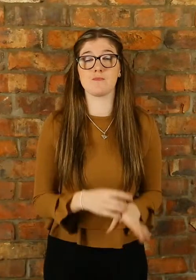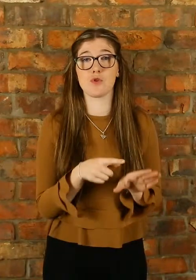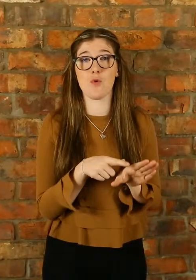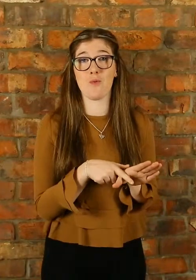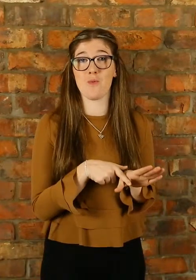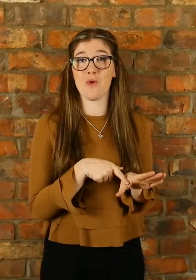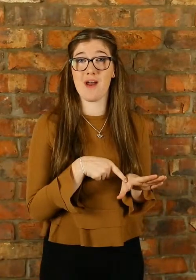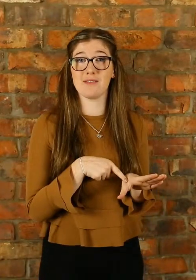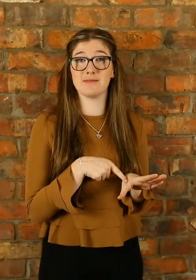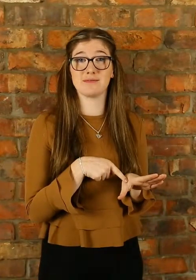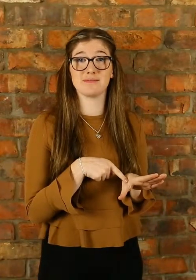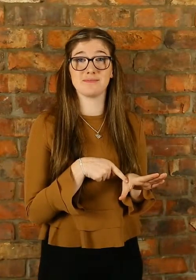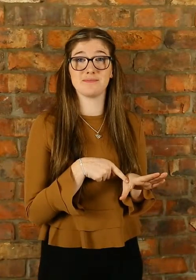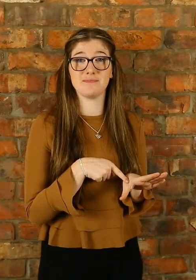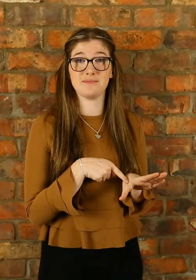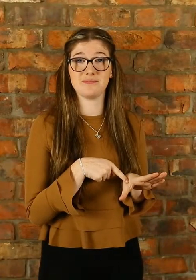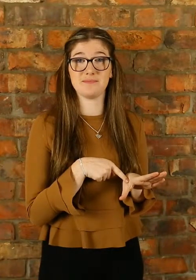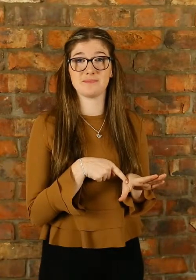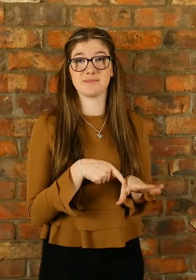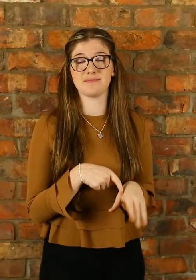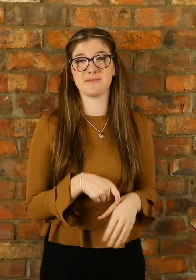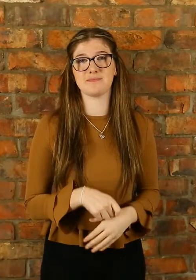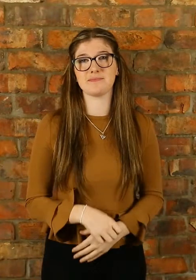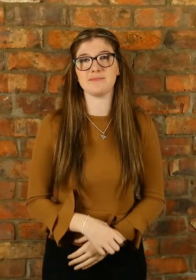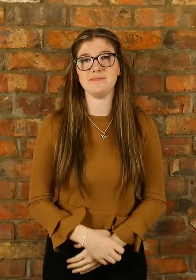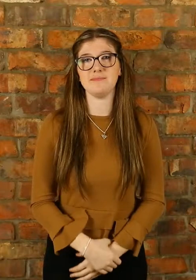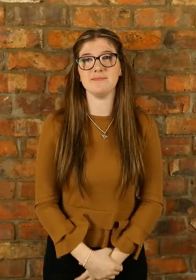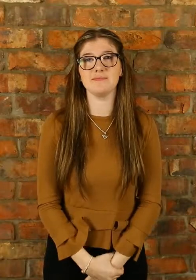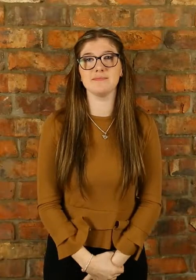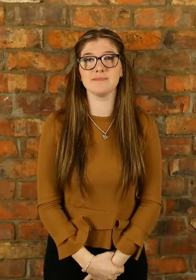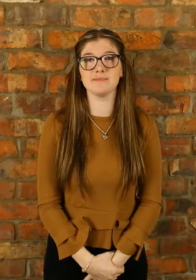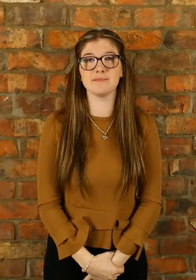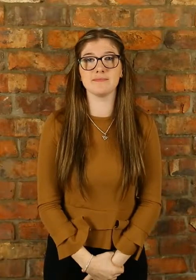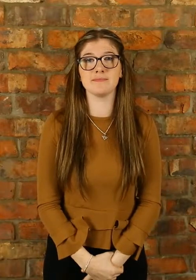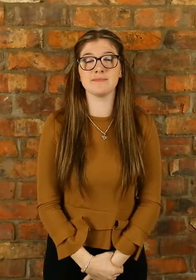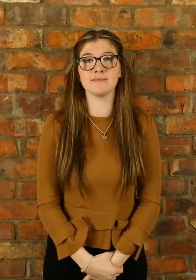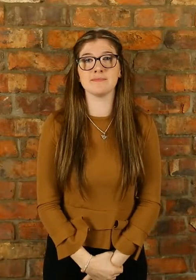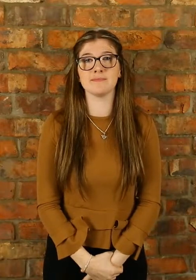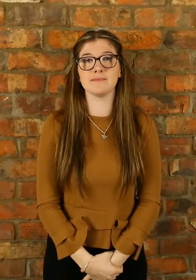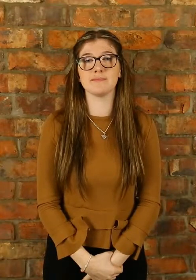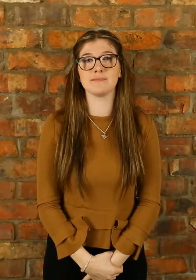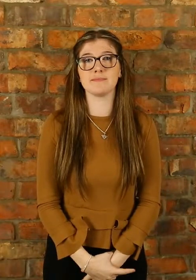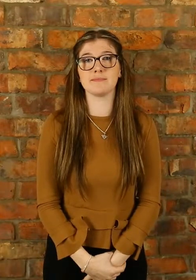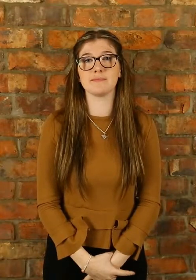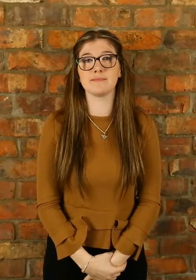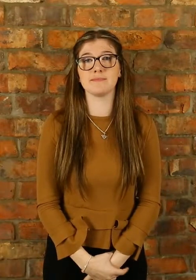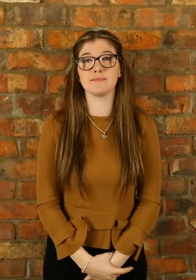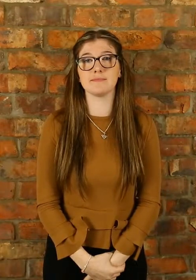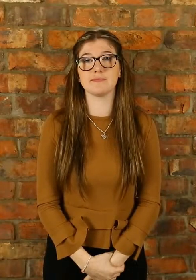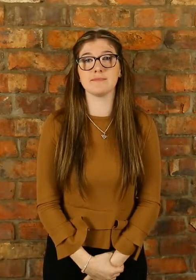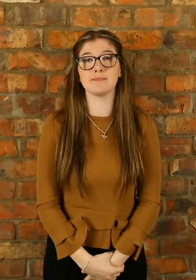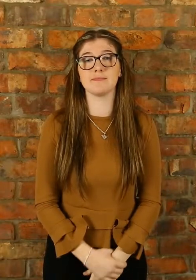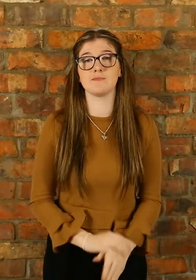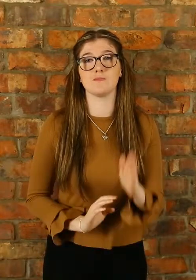Use your index finger to bring it down to create the shape of a letter Y.